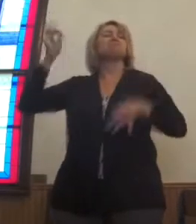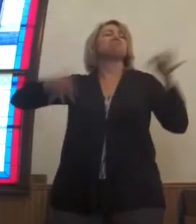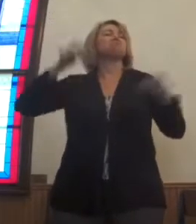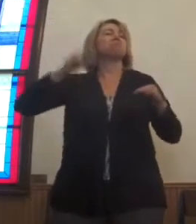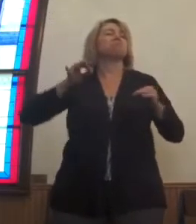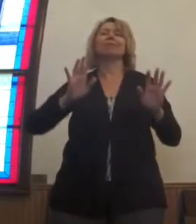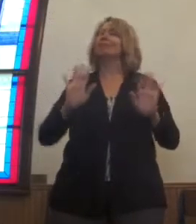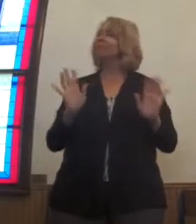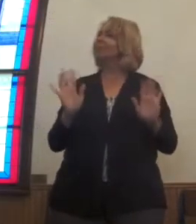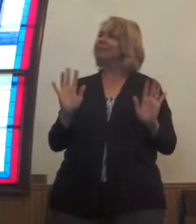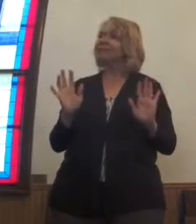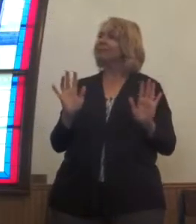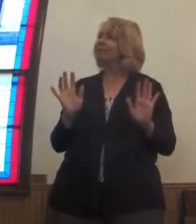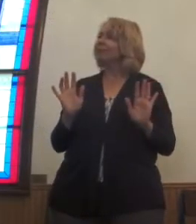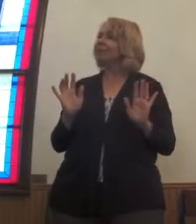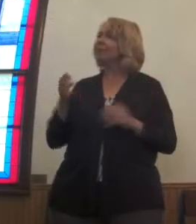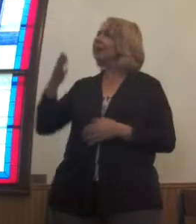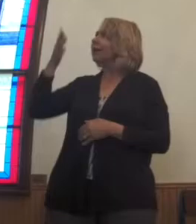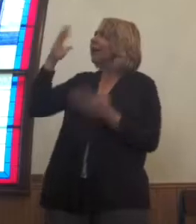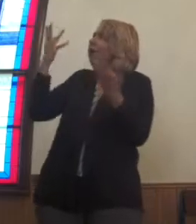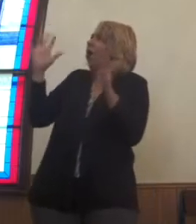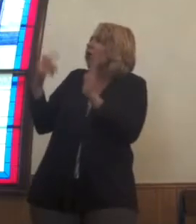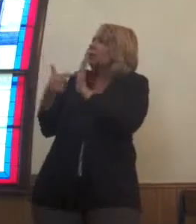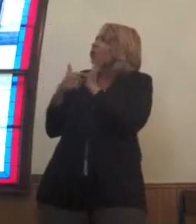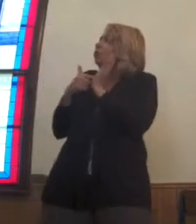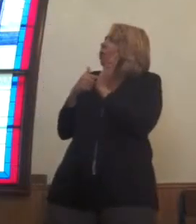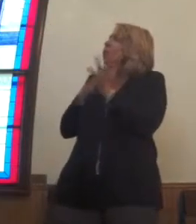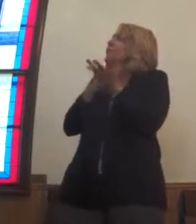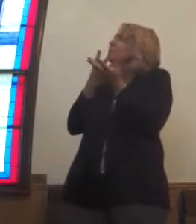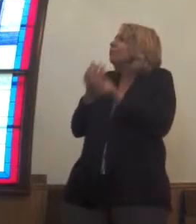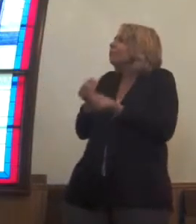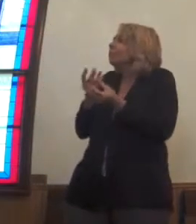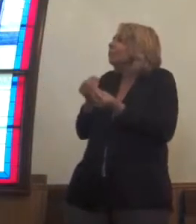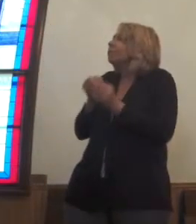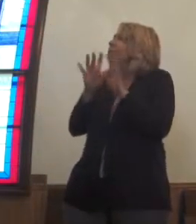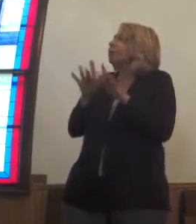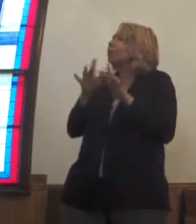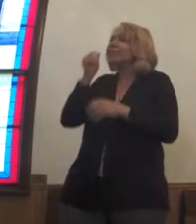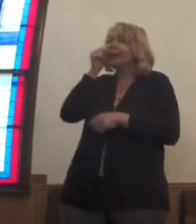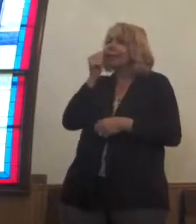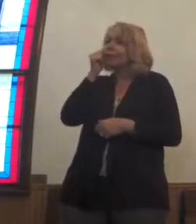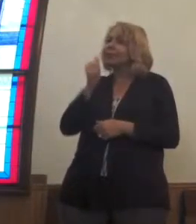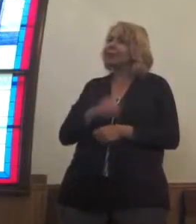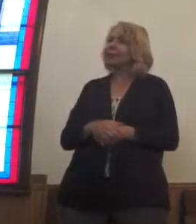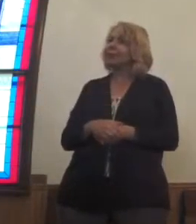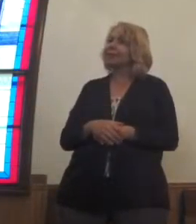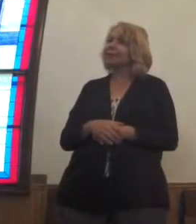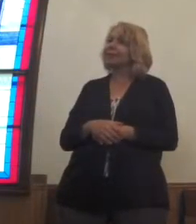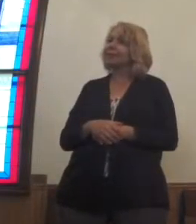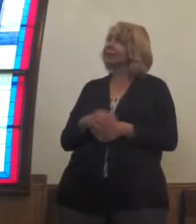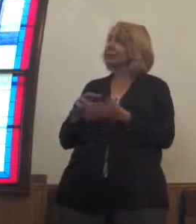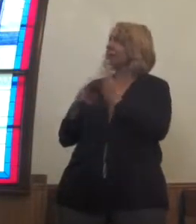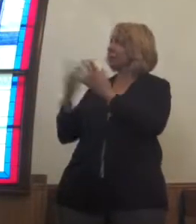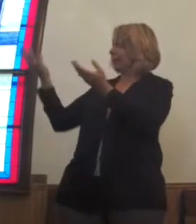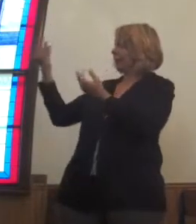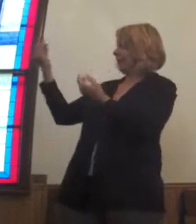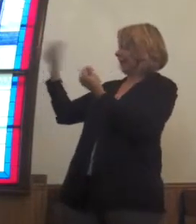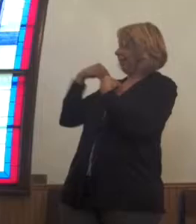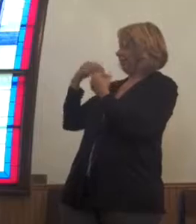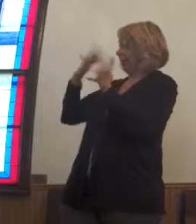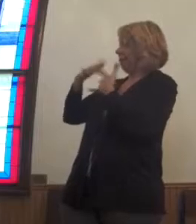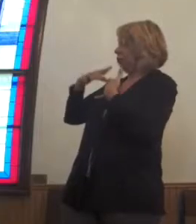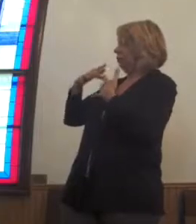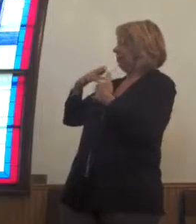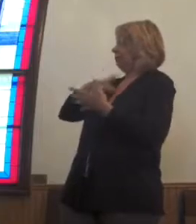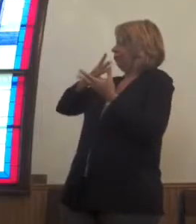Just think about it. God already shows us that loving, tender mercy in our lives each and every day. Therefore, we need to show that same tender,